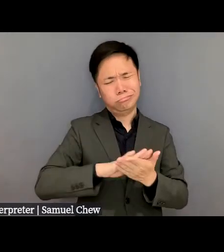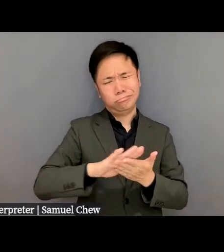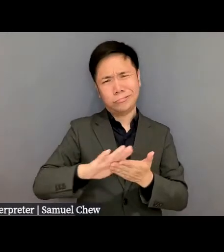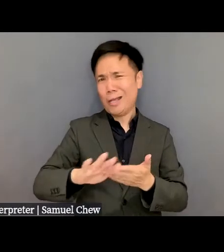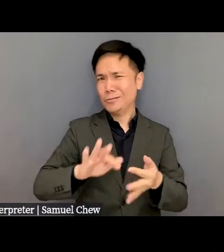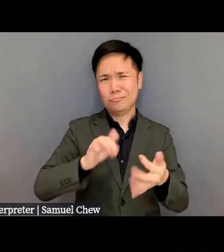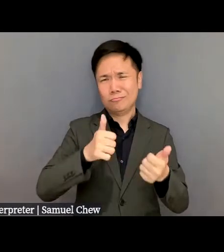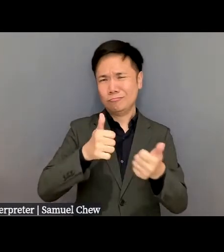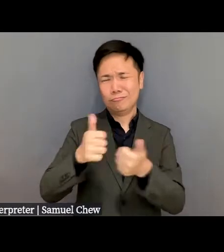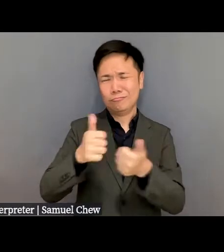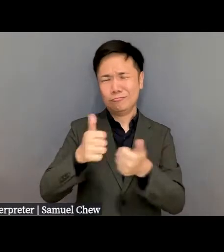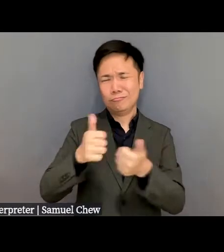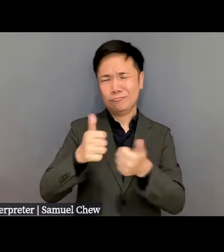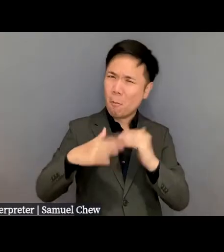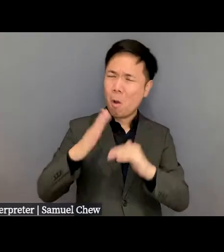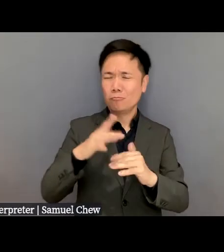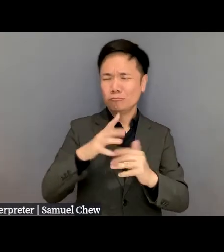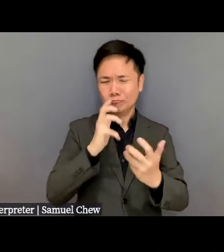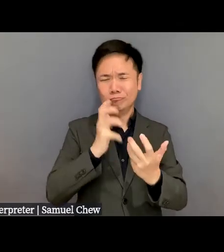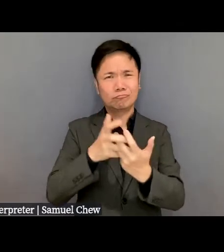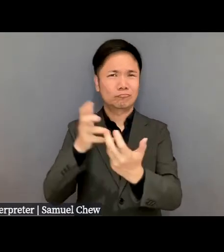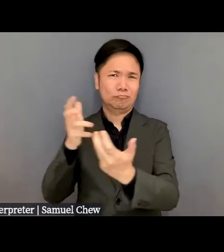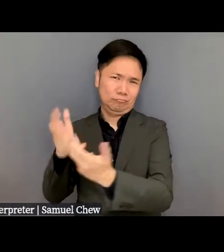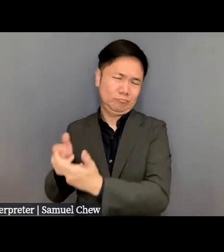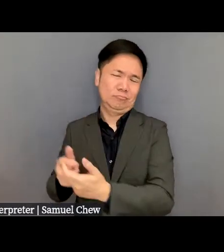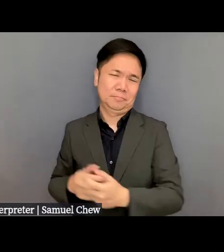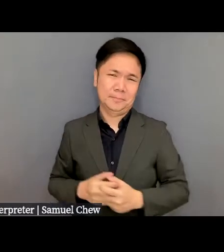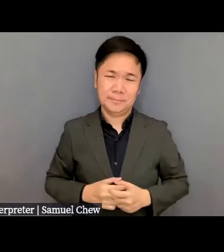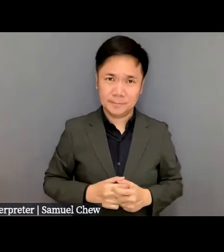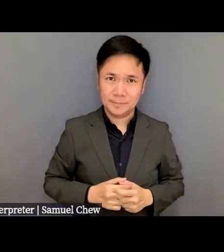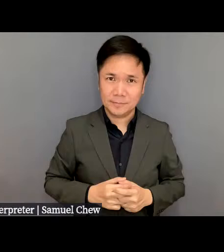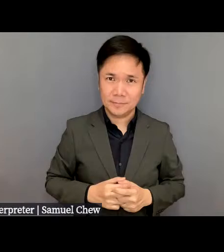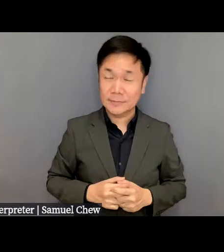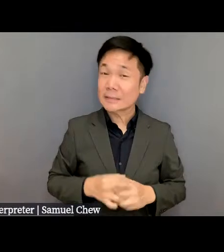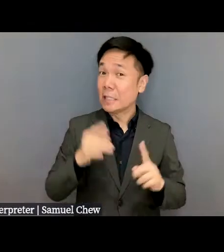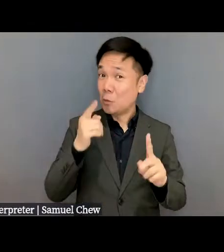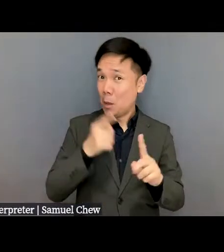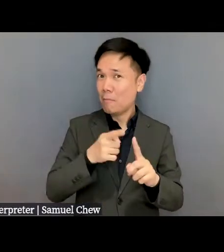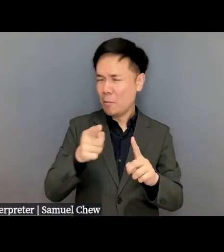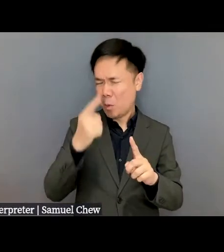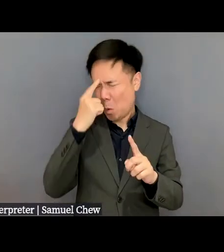and better way, an easier way, by the way. This is it, I think. Thank